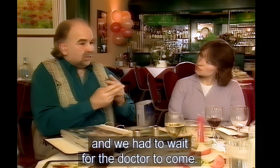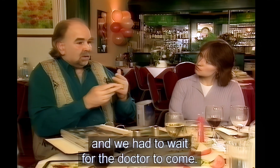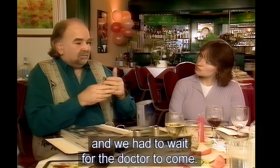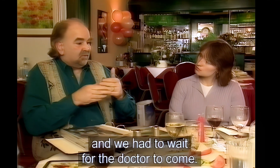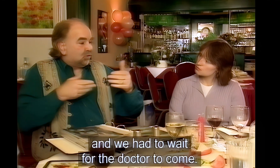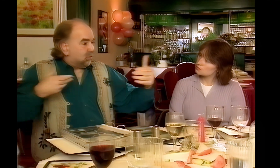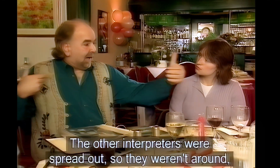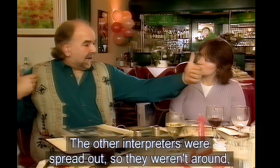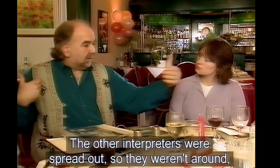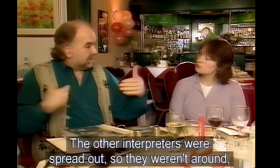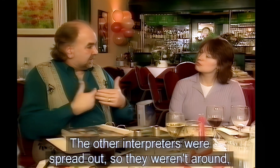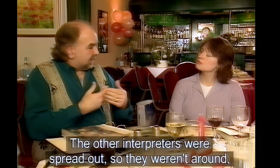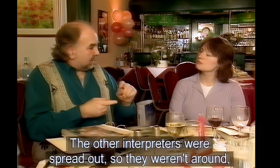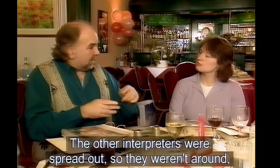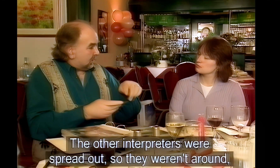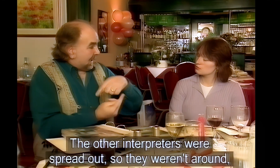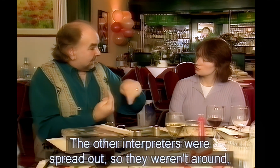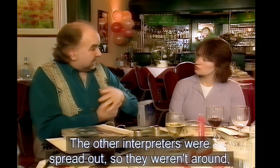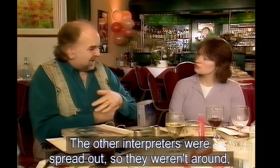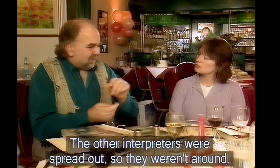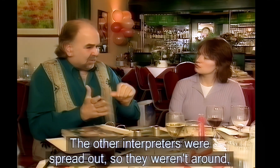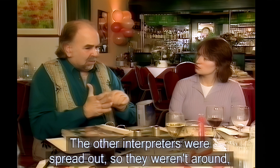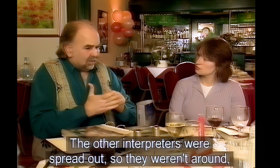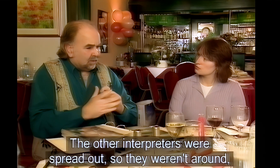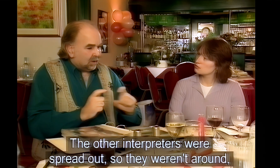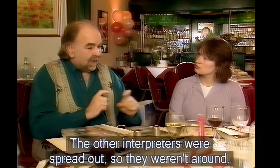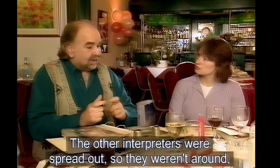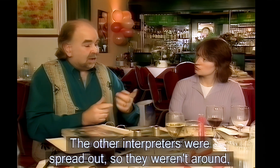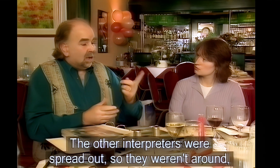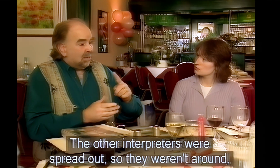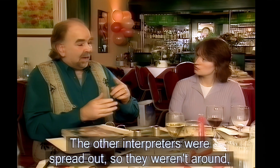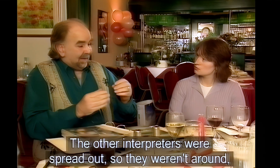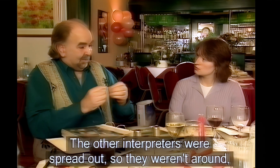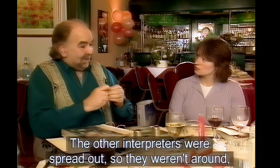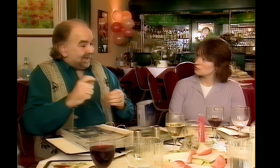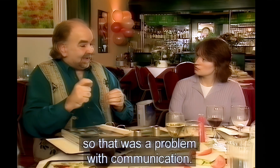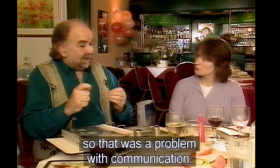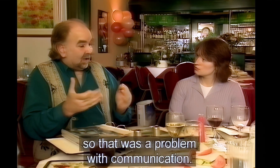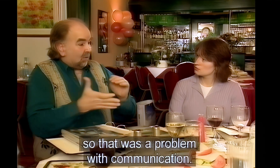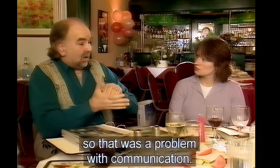were spread out, so they weren't around. So that was a problem of communication. But that BBC